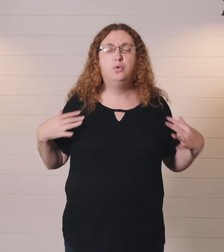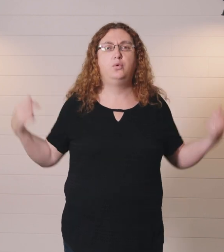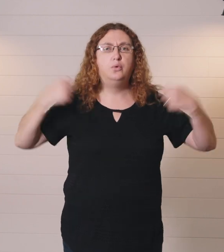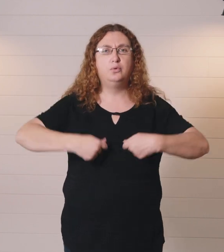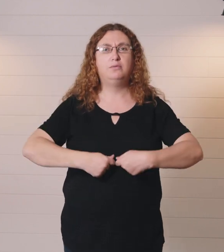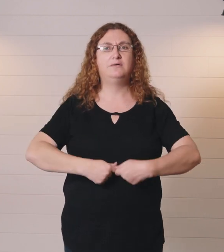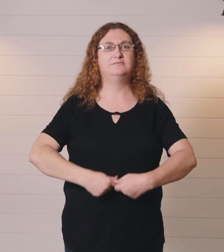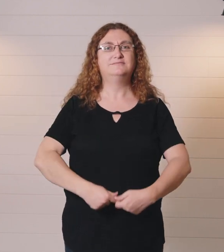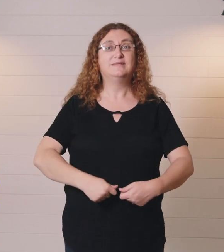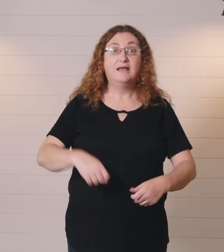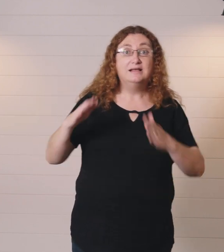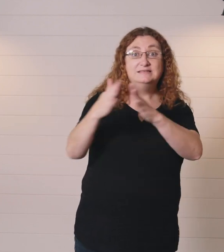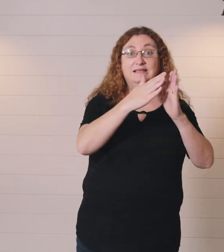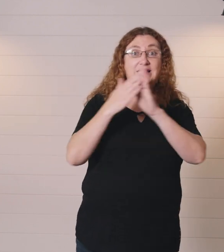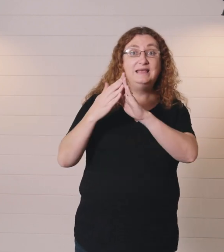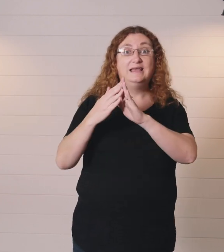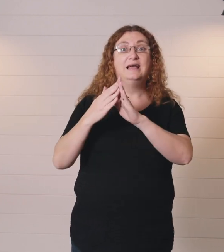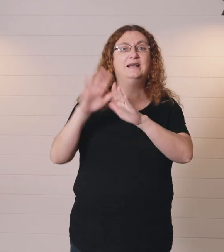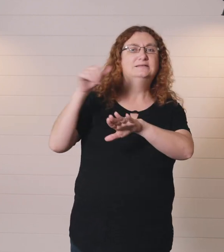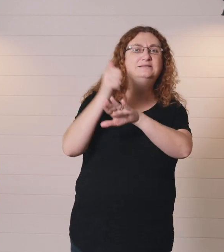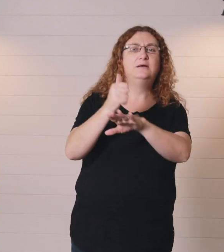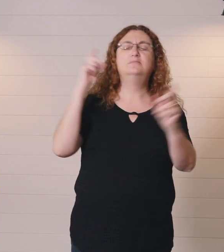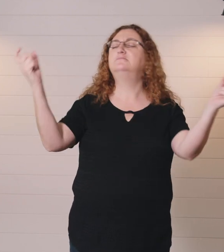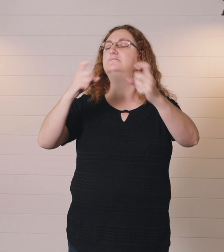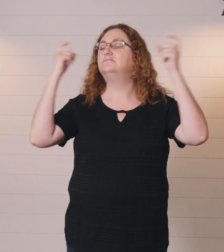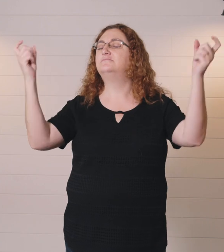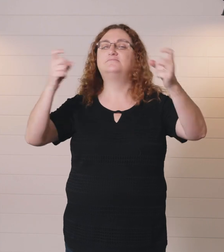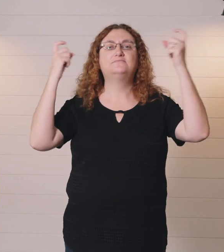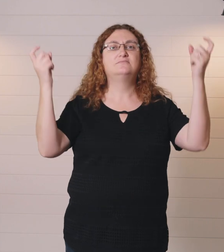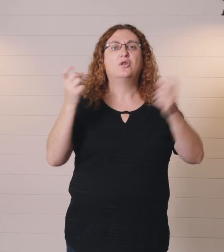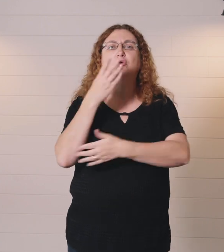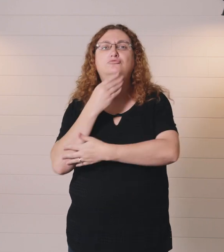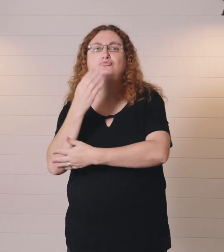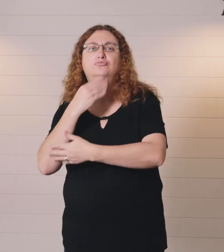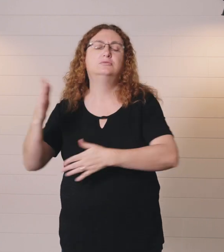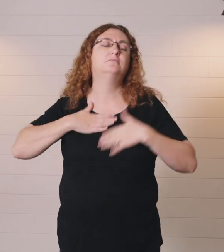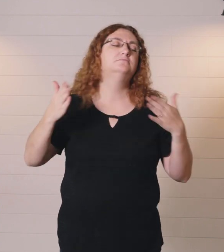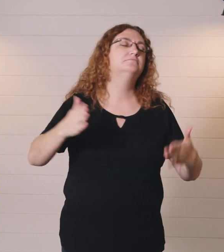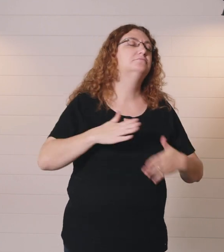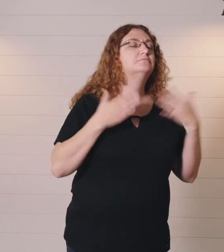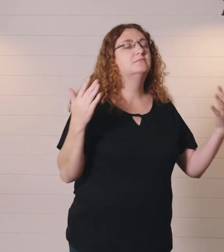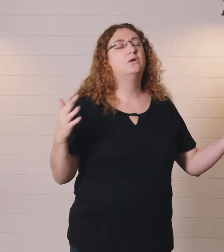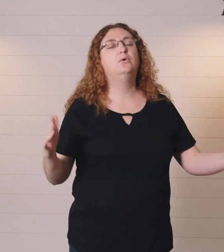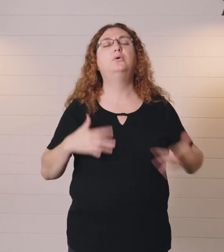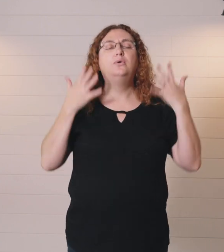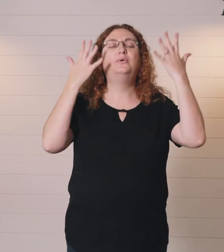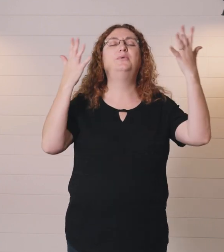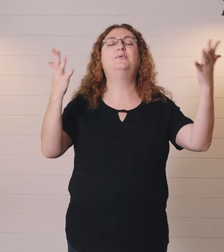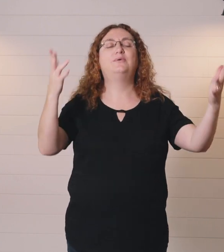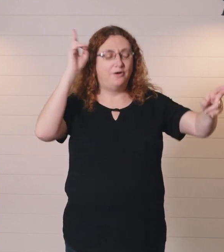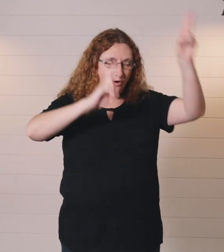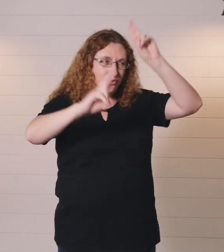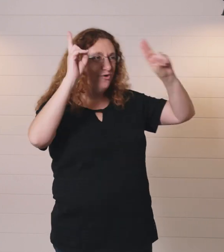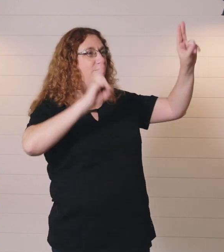of fine linen, and the city of Susa held a joyous celebration. For the Jews, it was a time of happiness, joy, gladness,